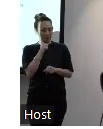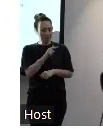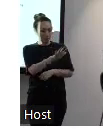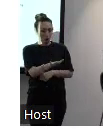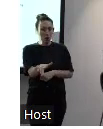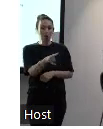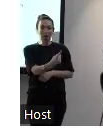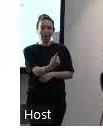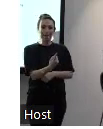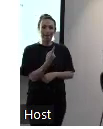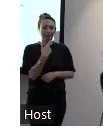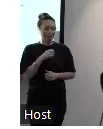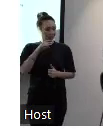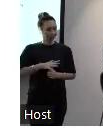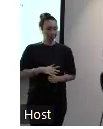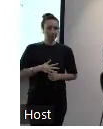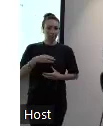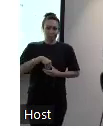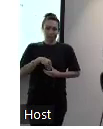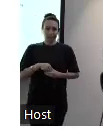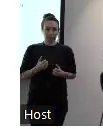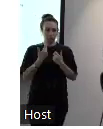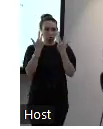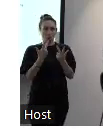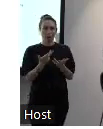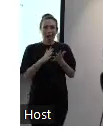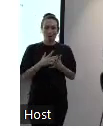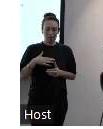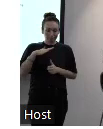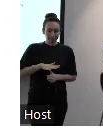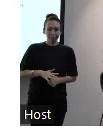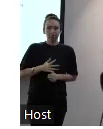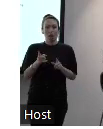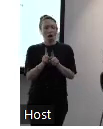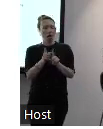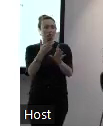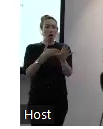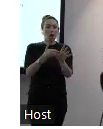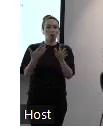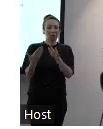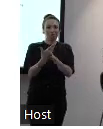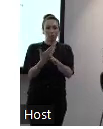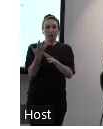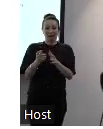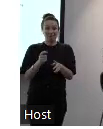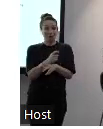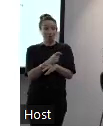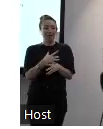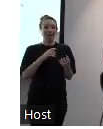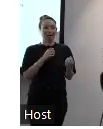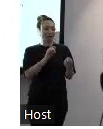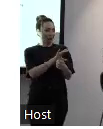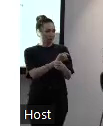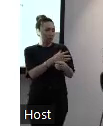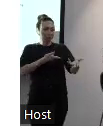struggling with depressive symptoms and is already doing psychological intervention in therapy counseling to help